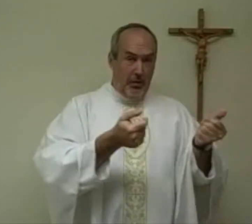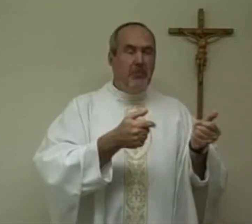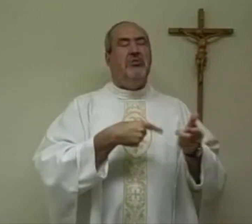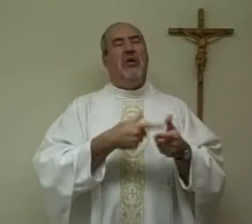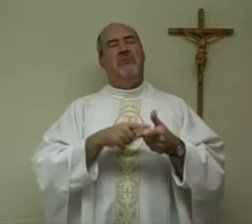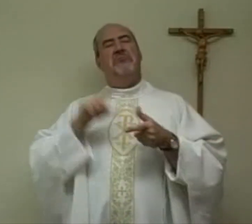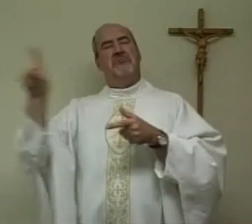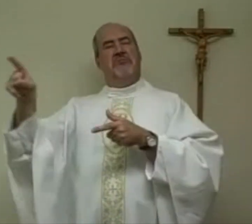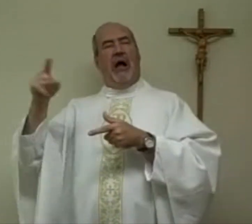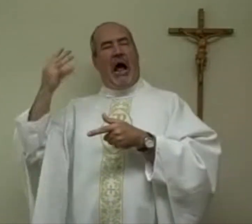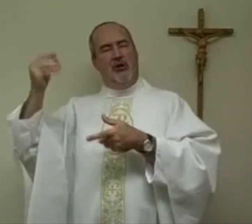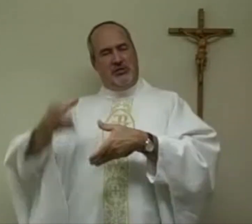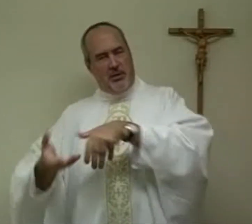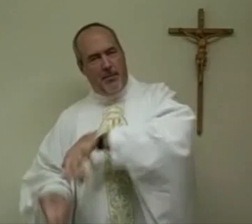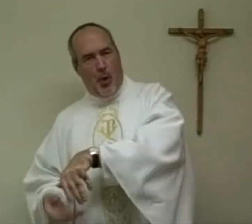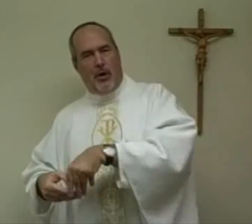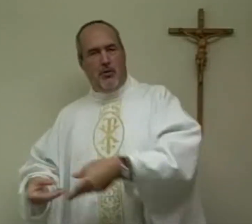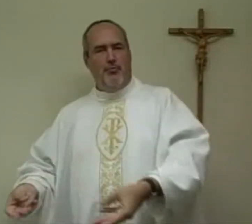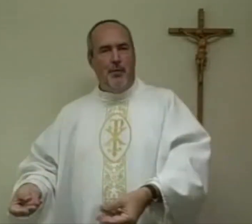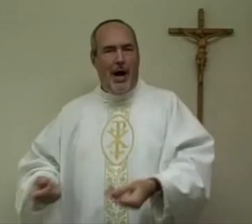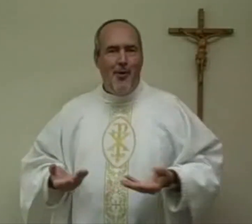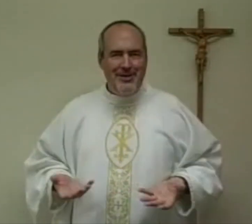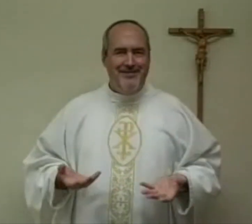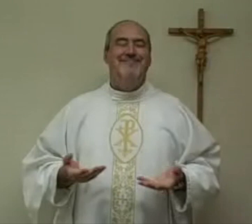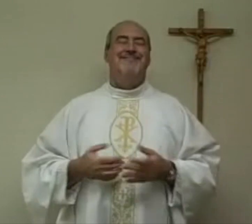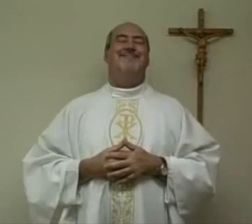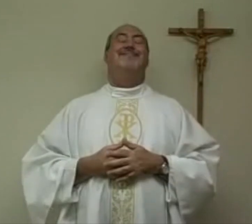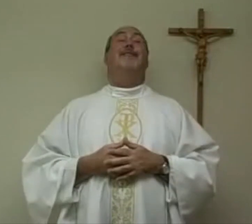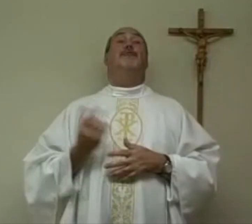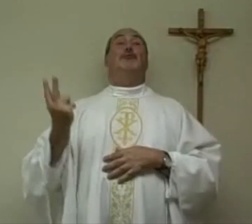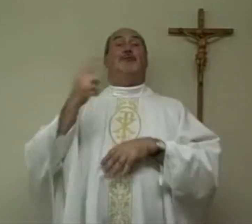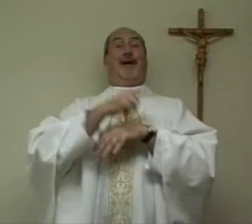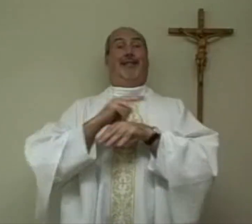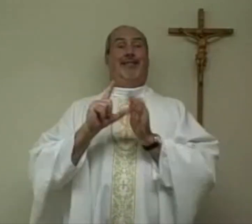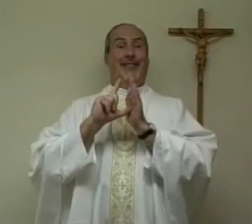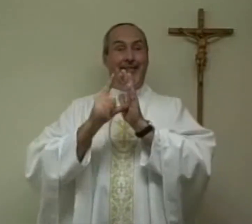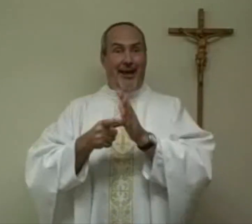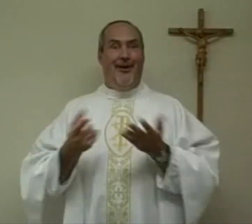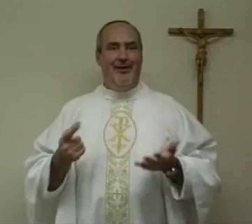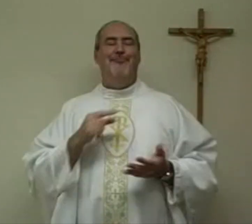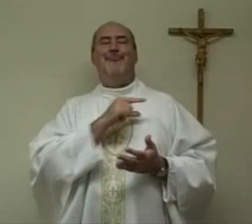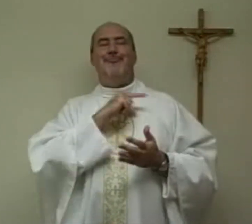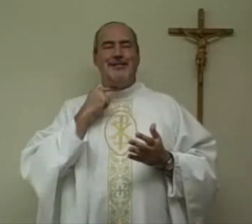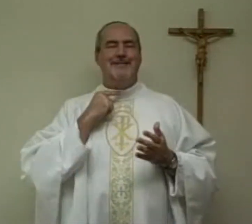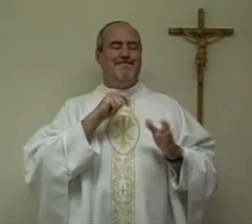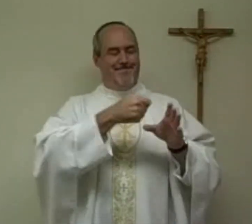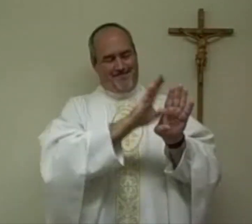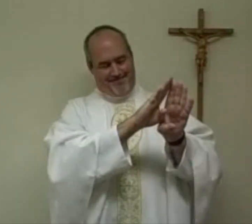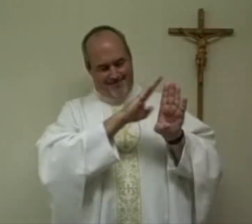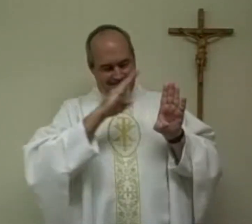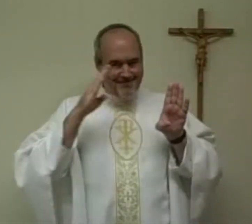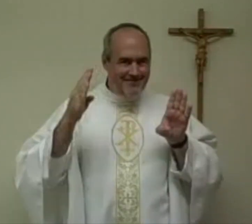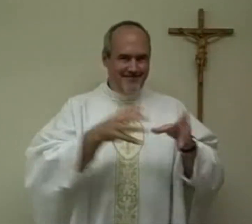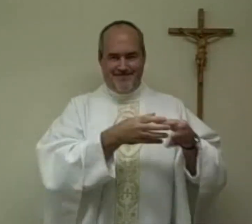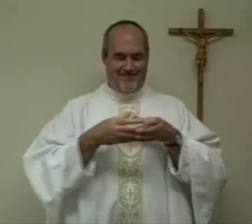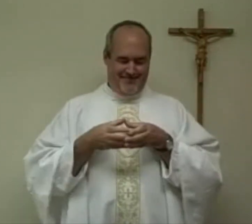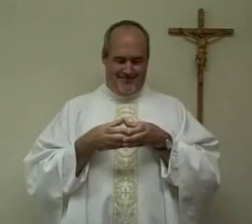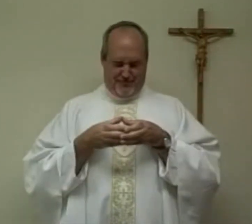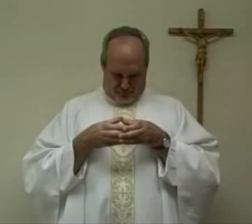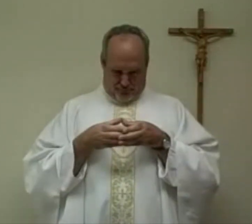days, and then once it dissolved, he would take it out and pour it into the ground. So a couple days later, the priest opened up the